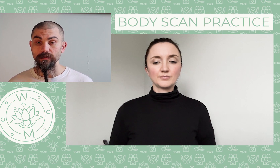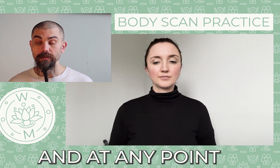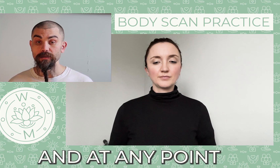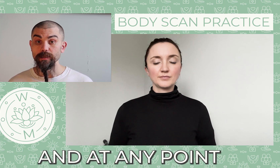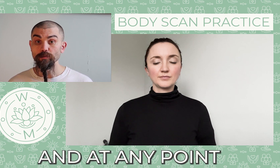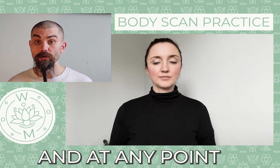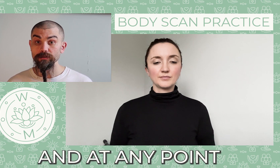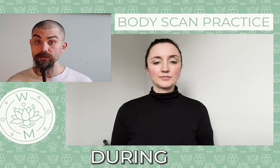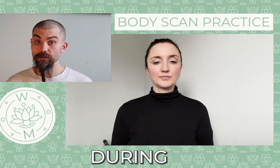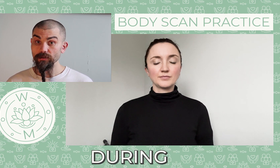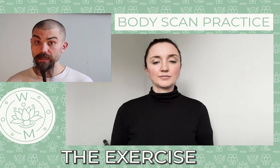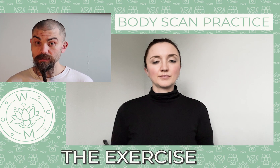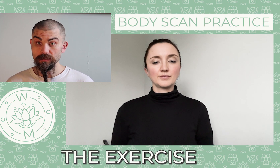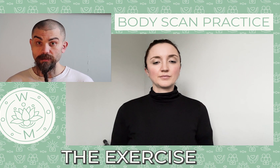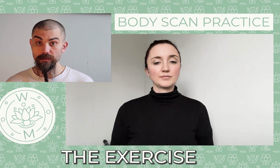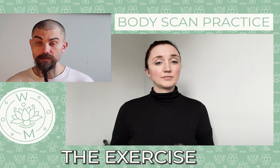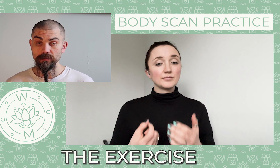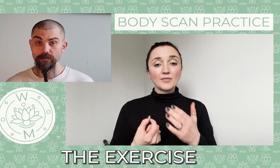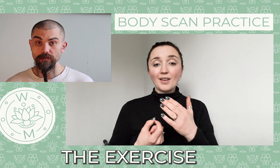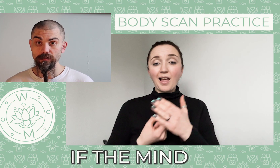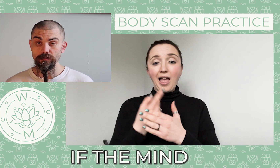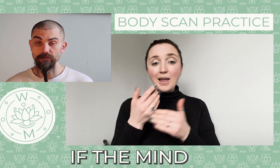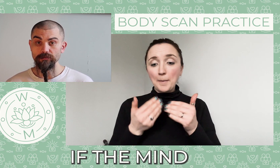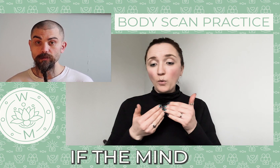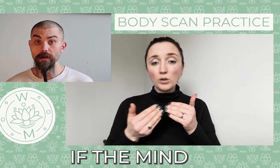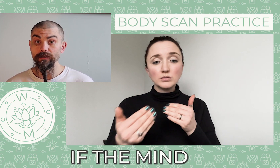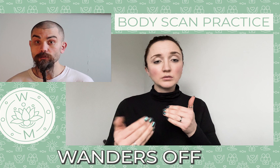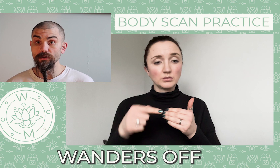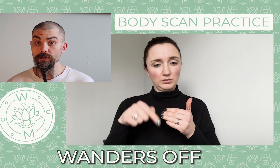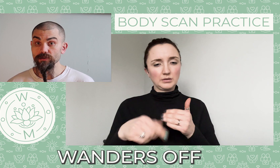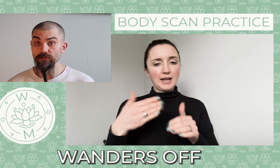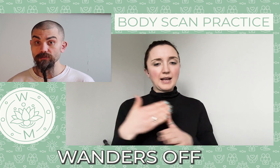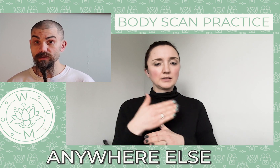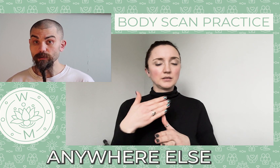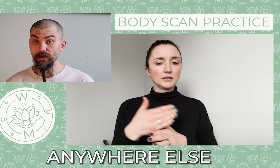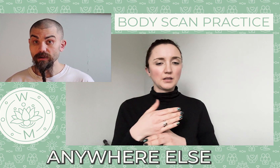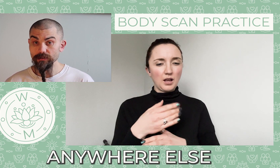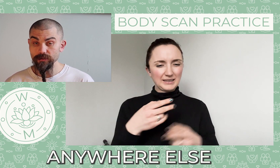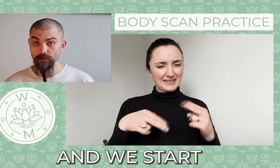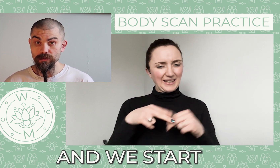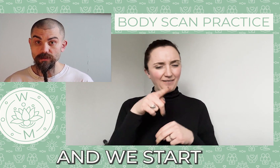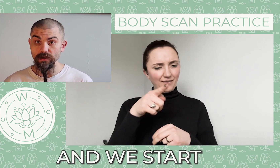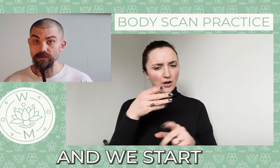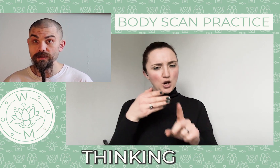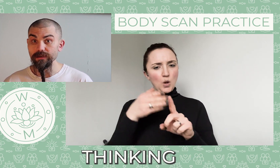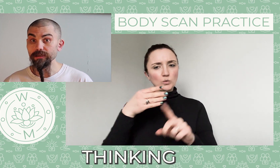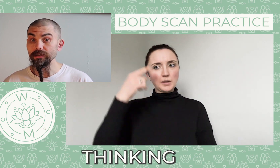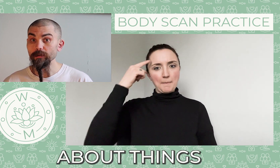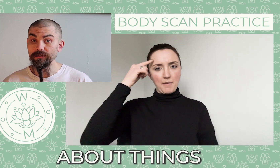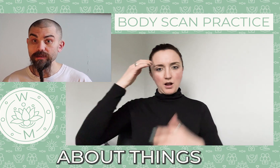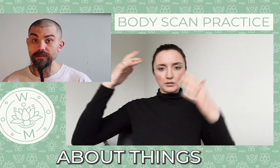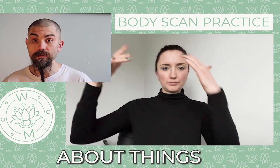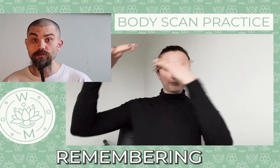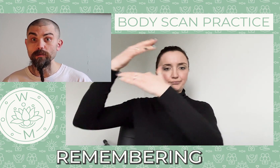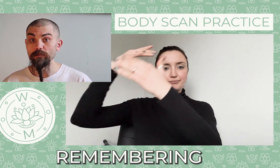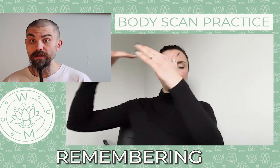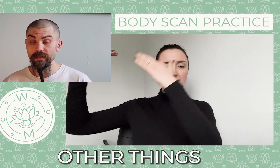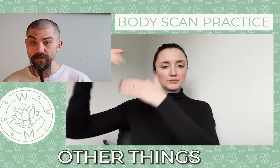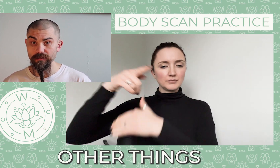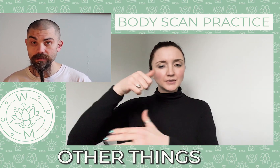And at any point during the exercise, if the mind wanders off anywhere else and we start thinking about things, remembering other